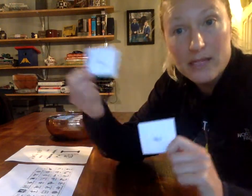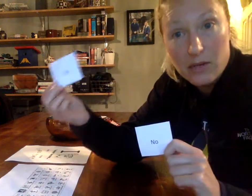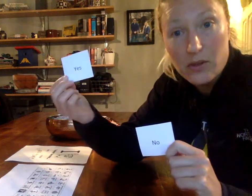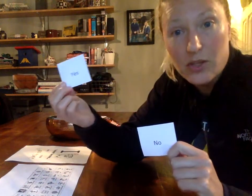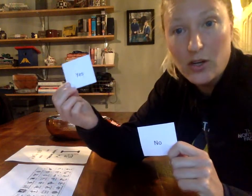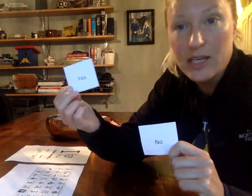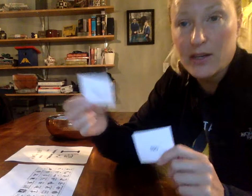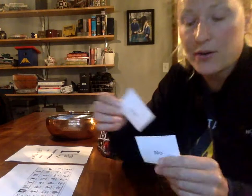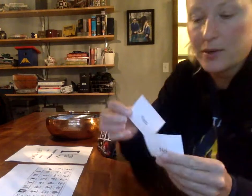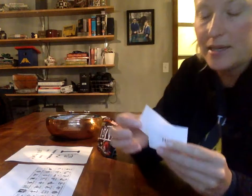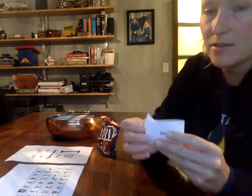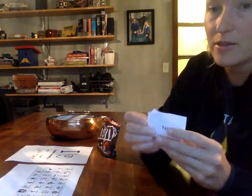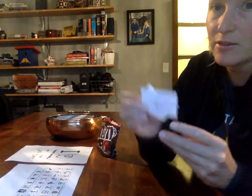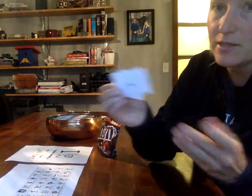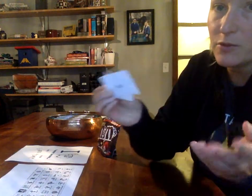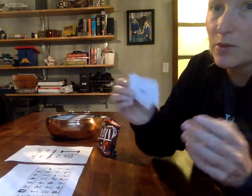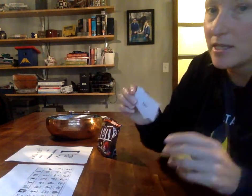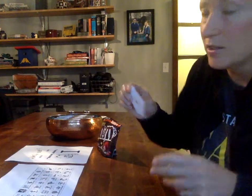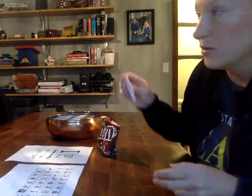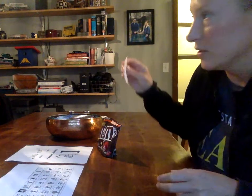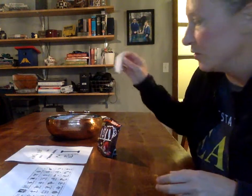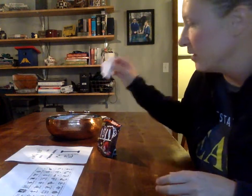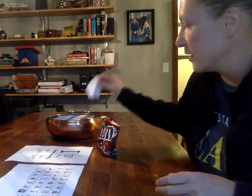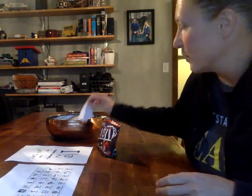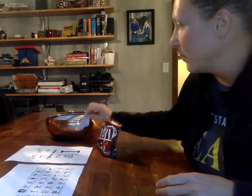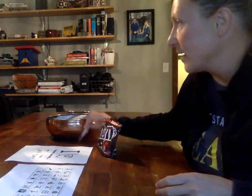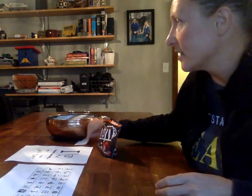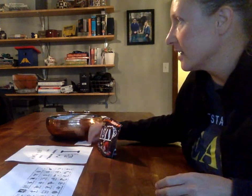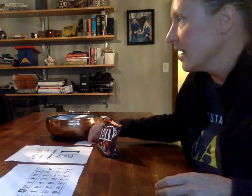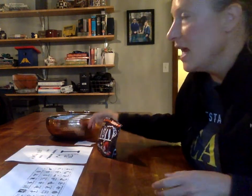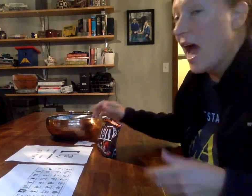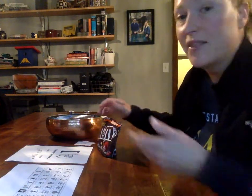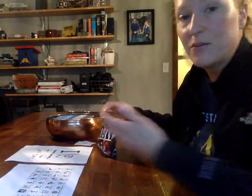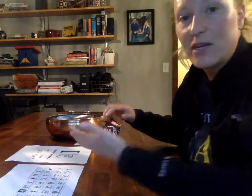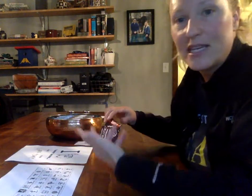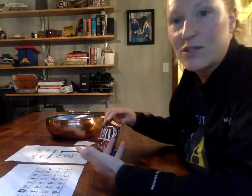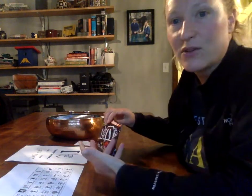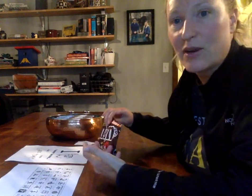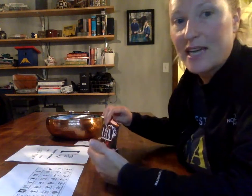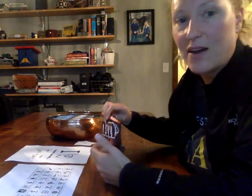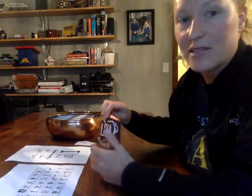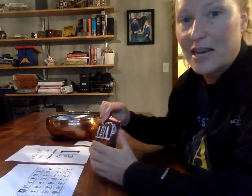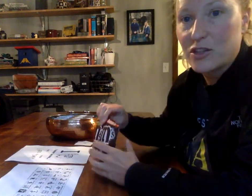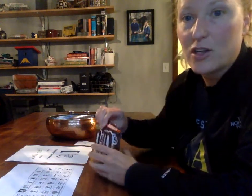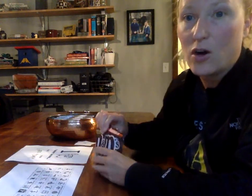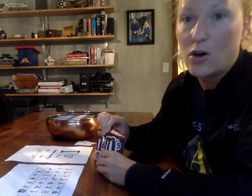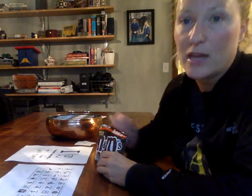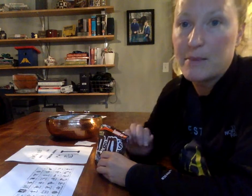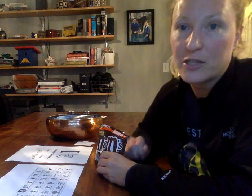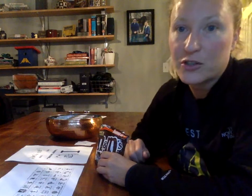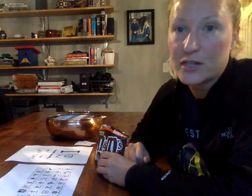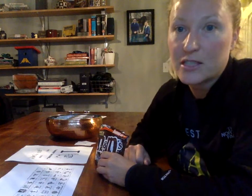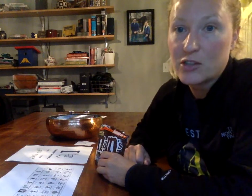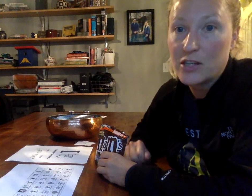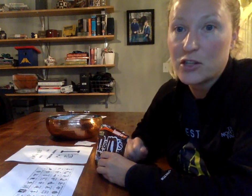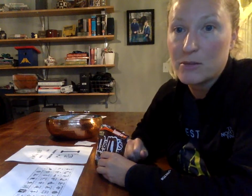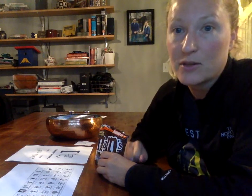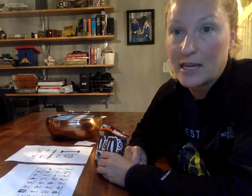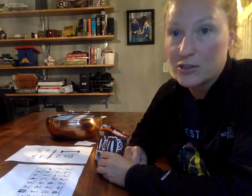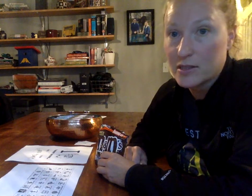want the cookie, right? So there's different ways that you can do this request. And then what he's doing right now is actually called a picture exchange communication